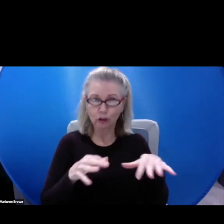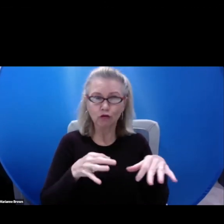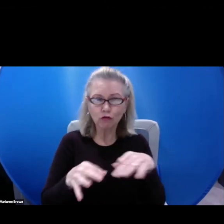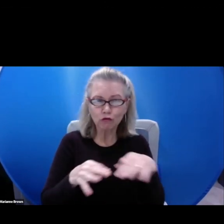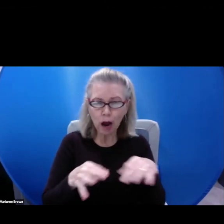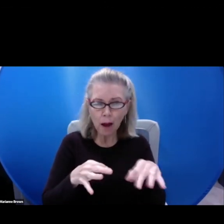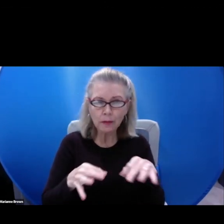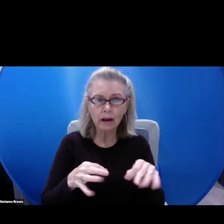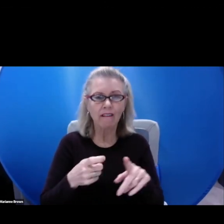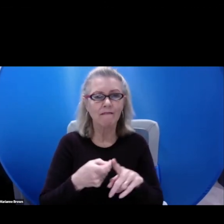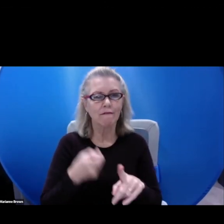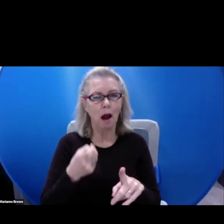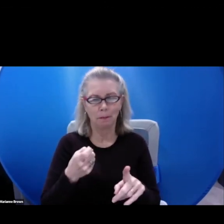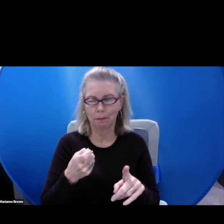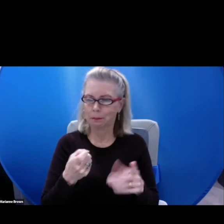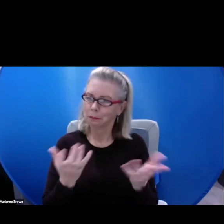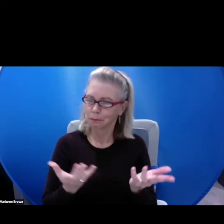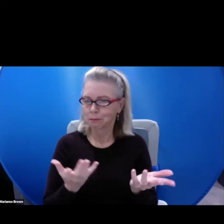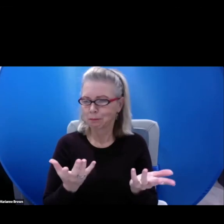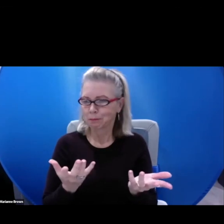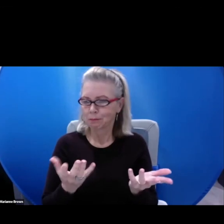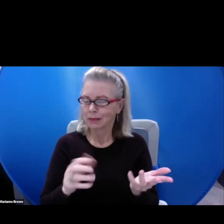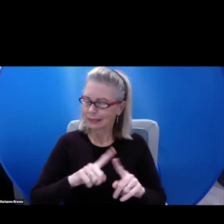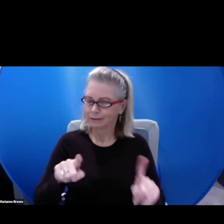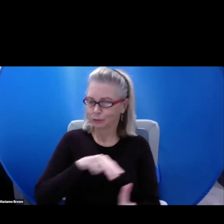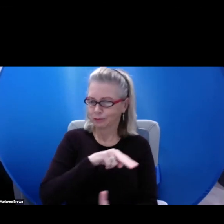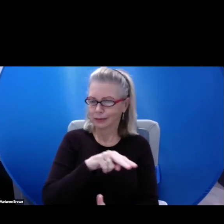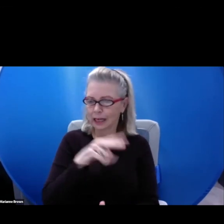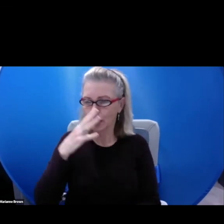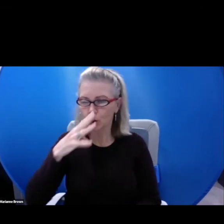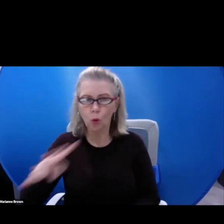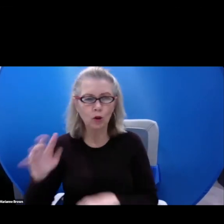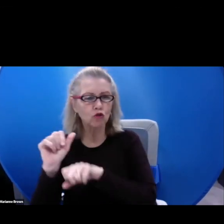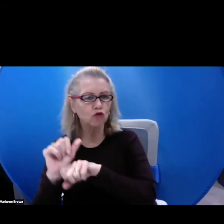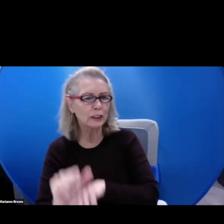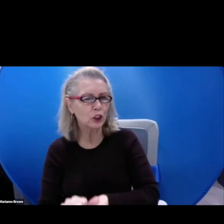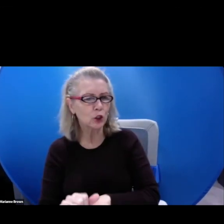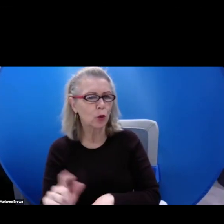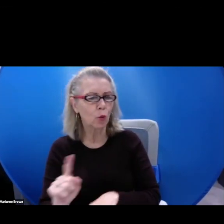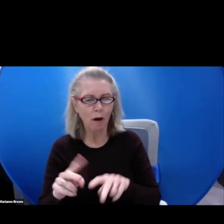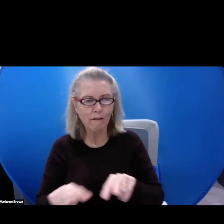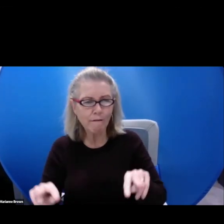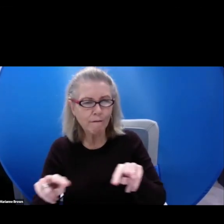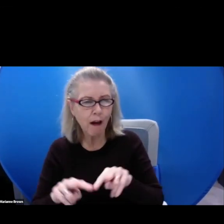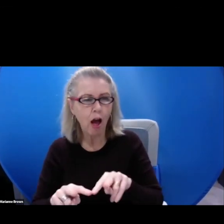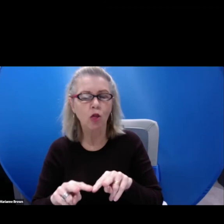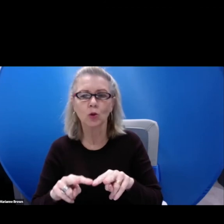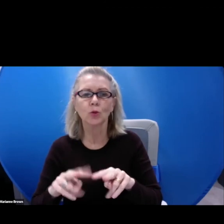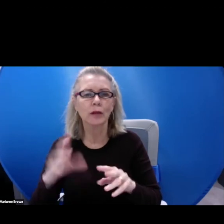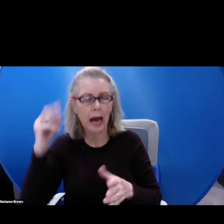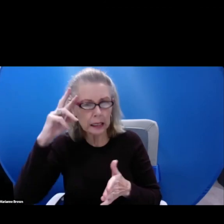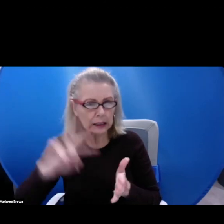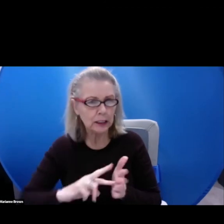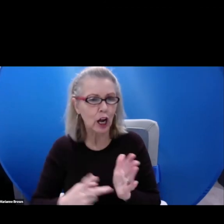angle, ignoring the traditions, intentions, and values arising from the starting points